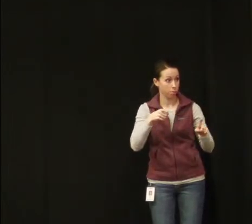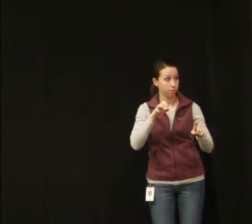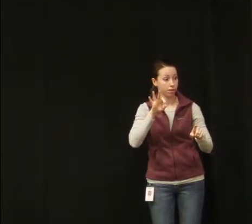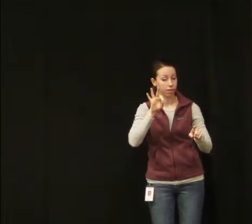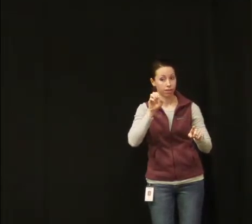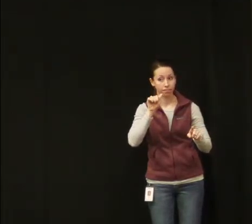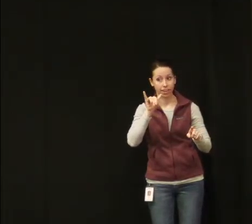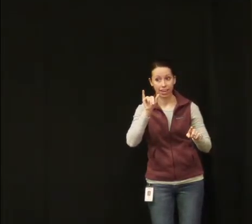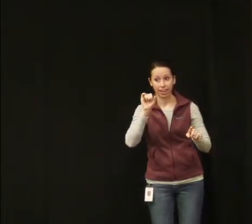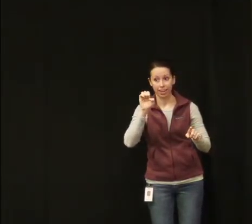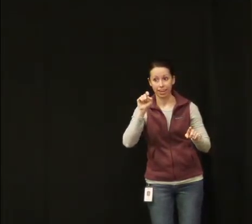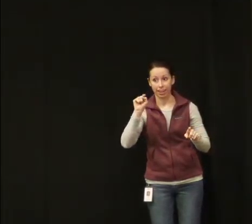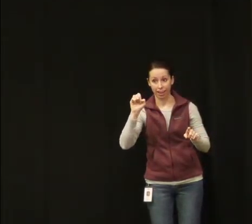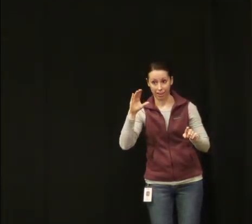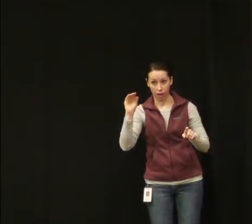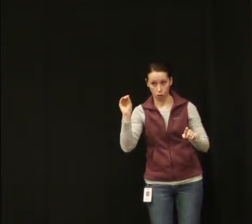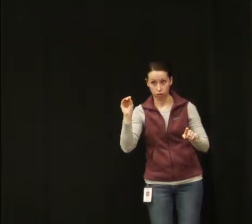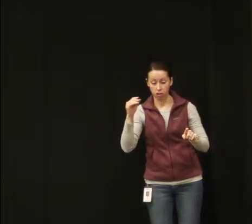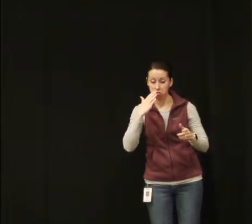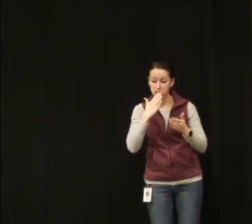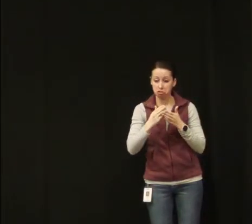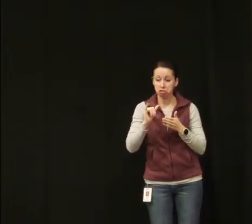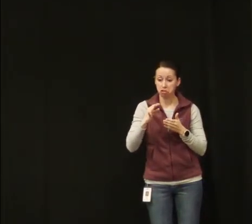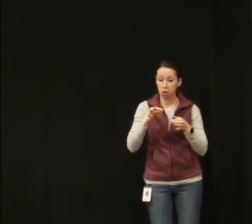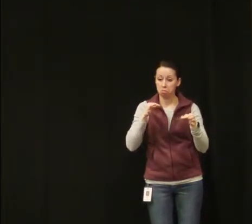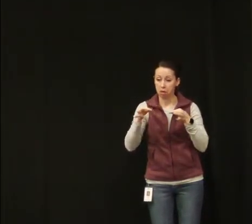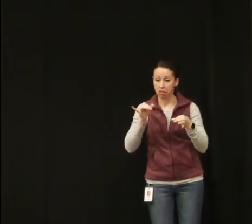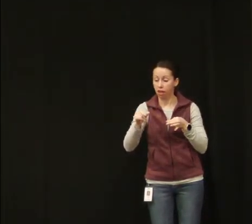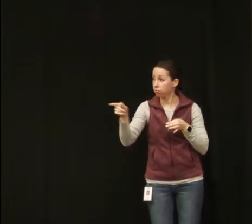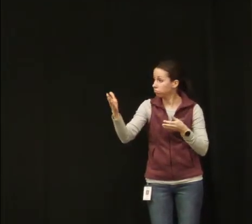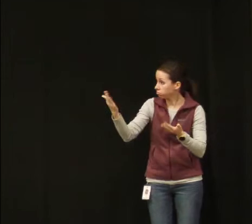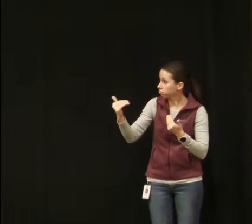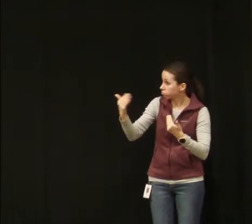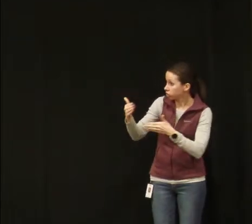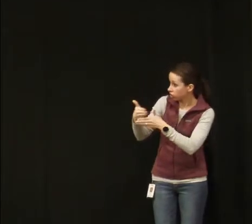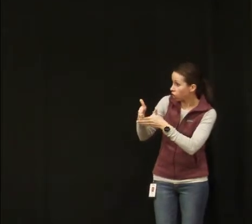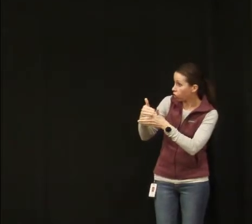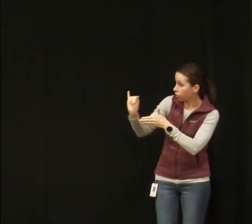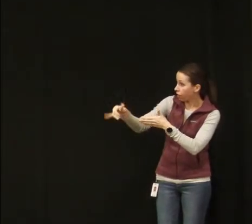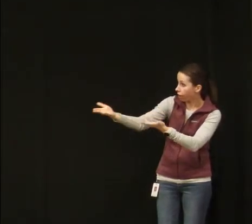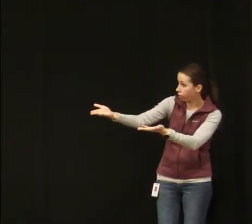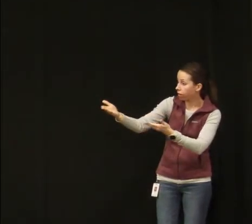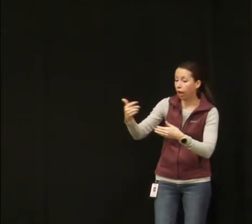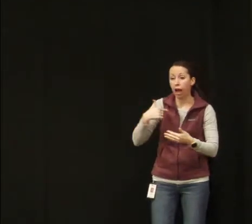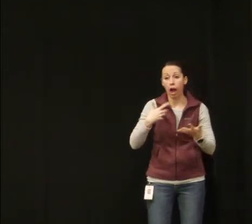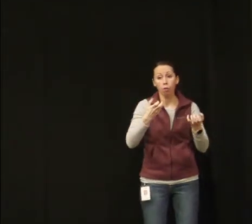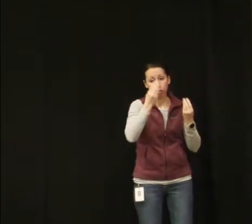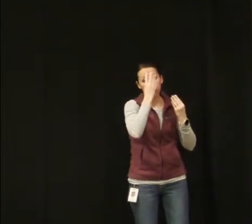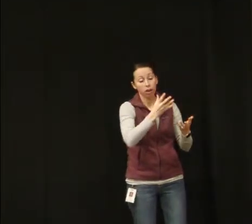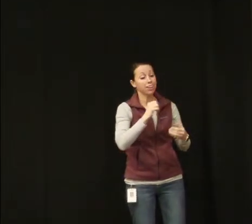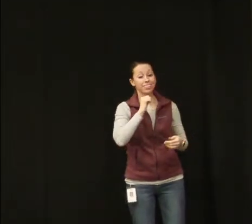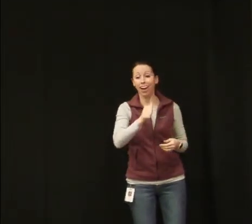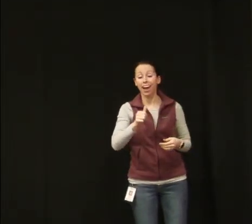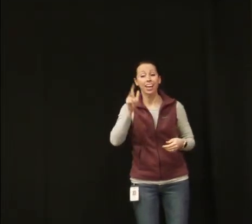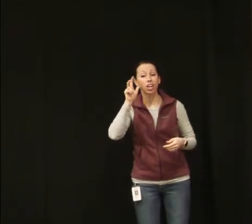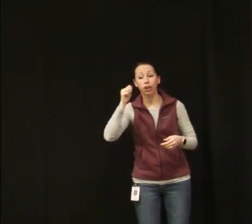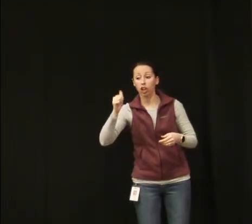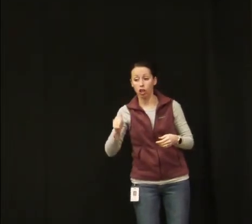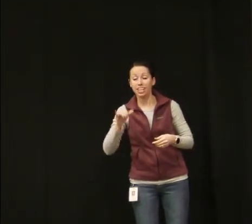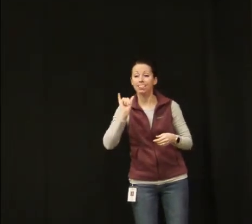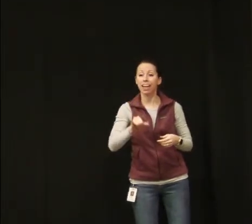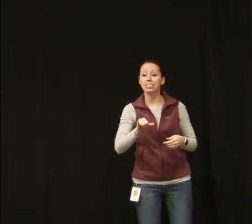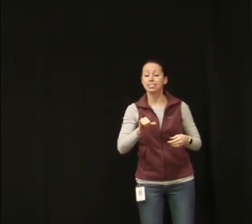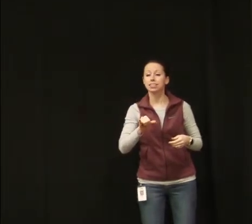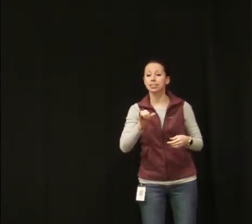out. But so I wanted to say that because it's like, it's not the hearing loss, it's the sensory